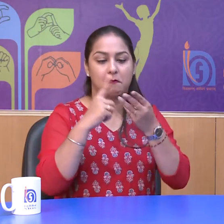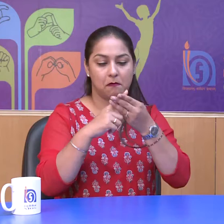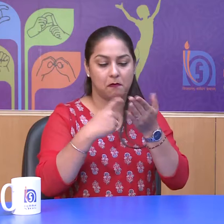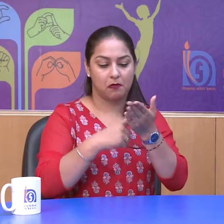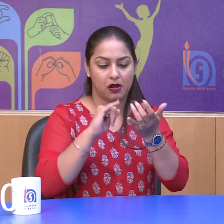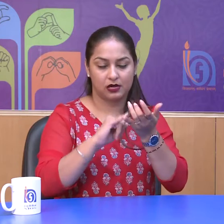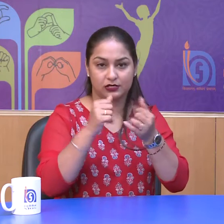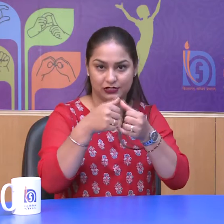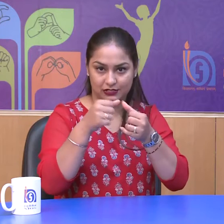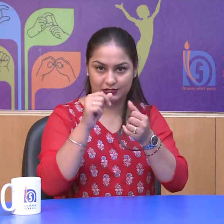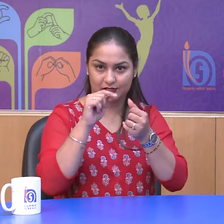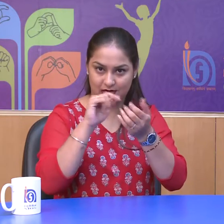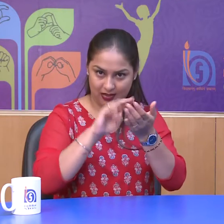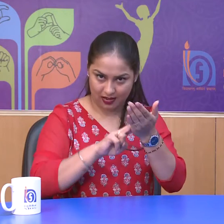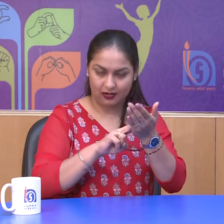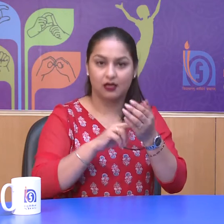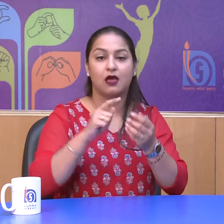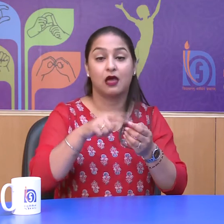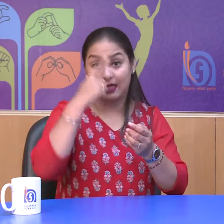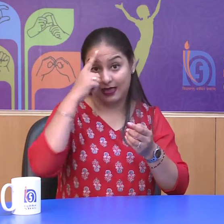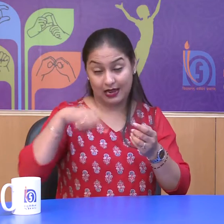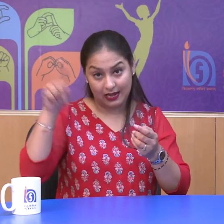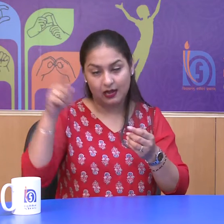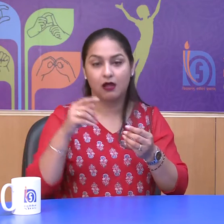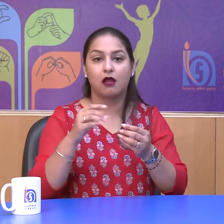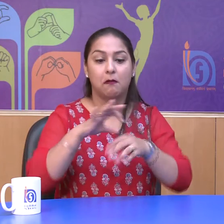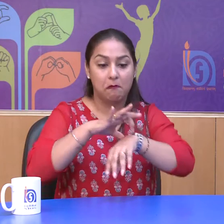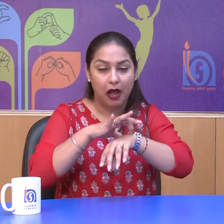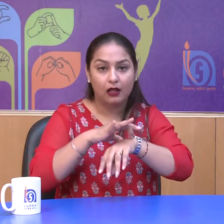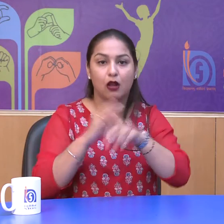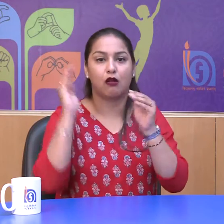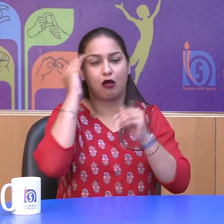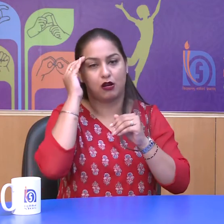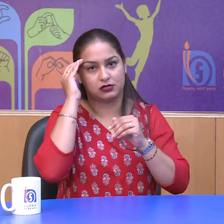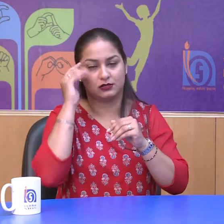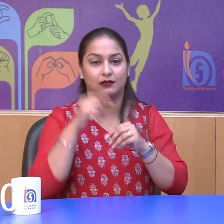knowledge. Firoz Shah Tughlaq,